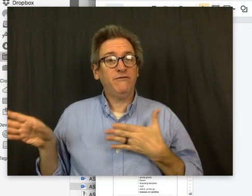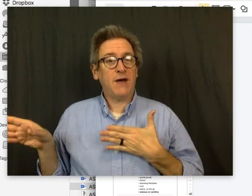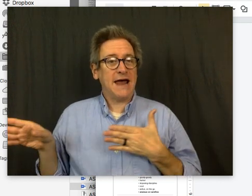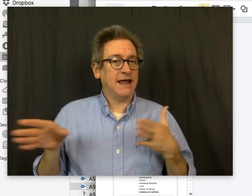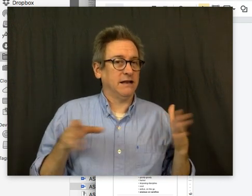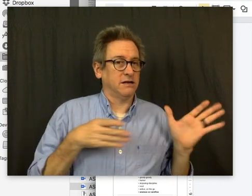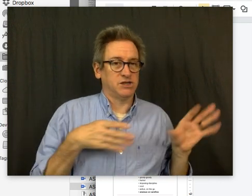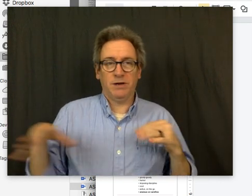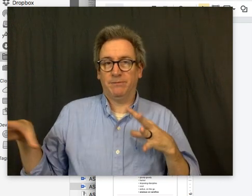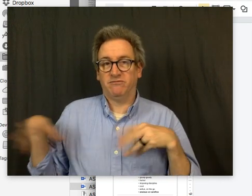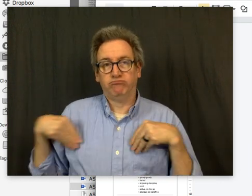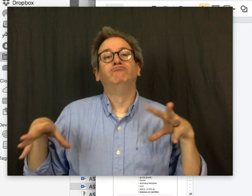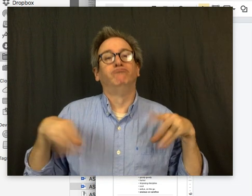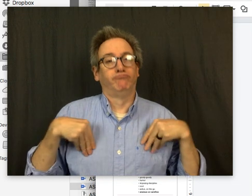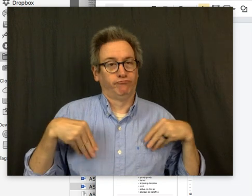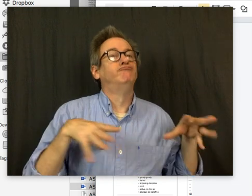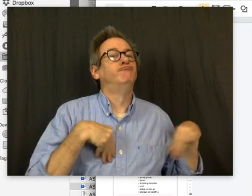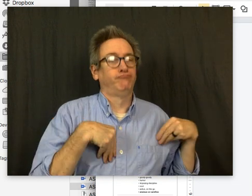And if you add that little sweep of,